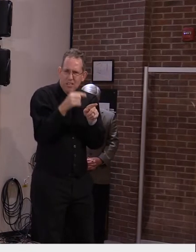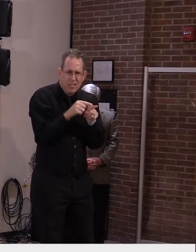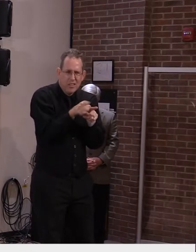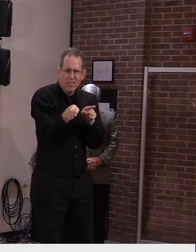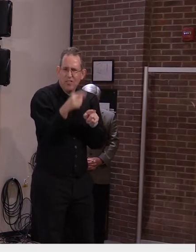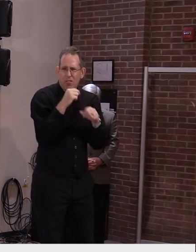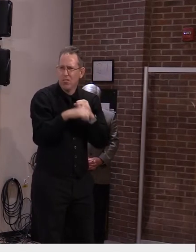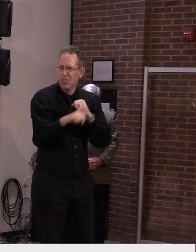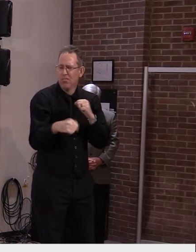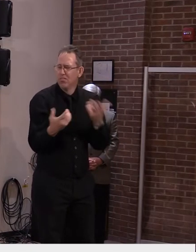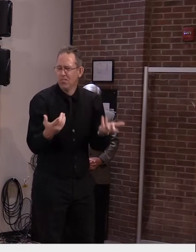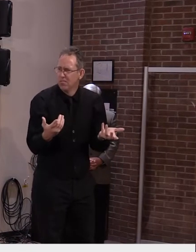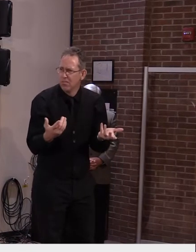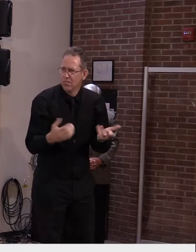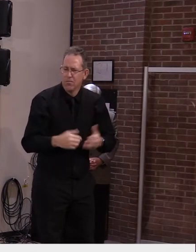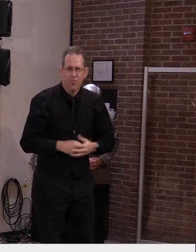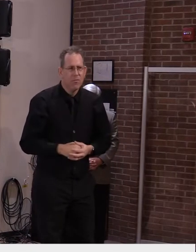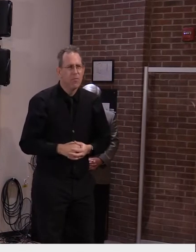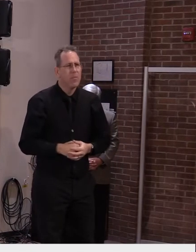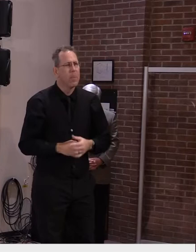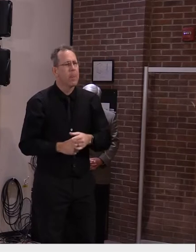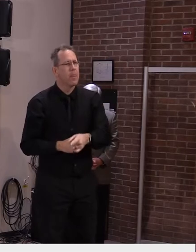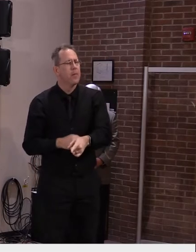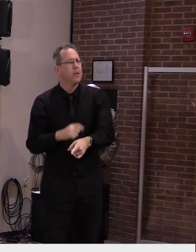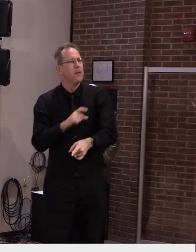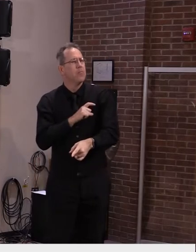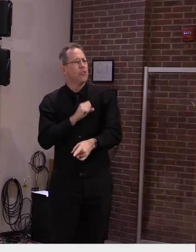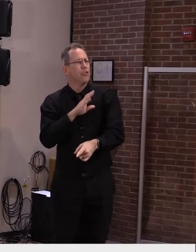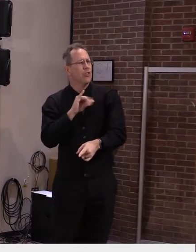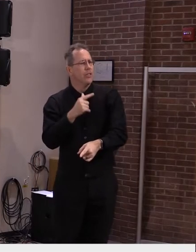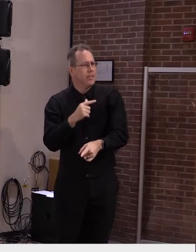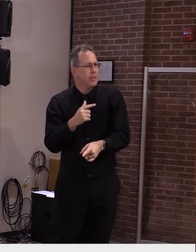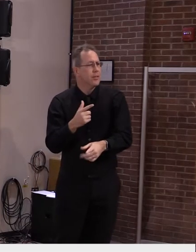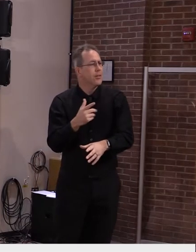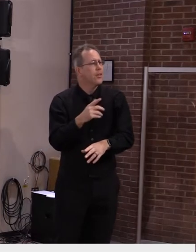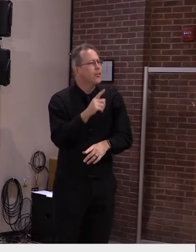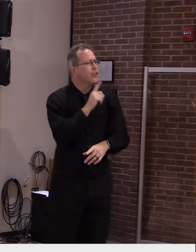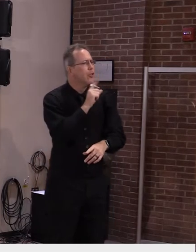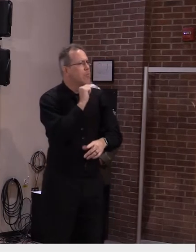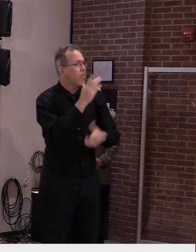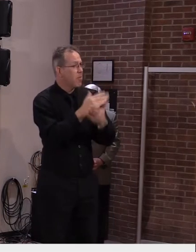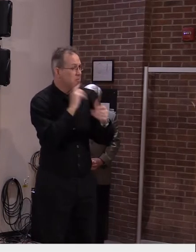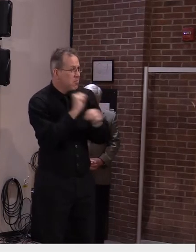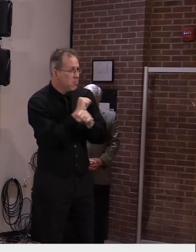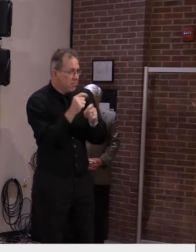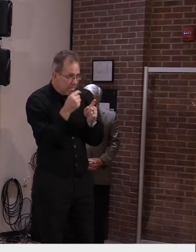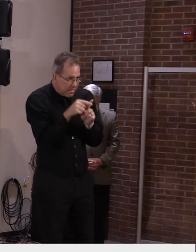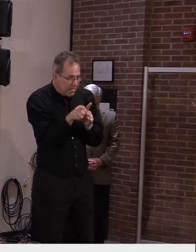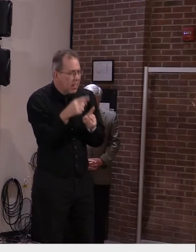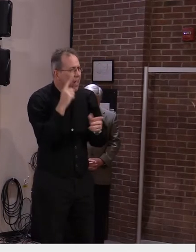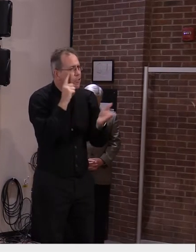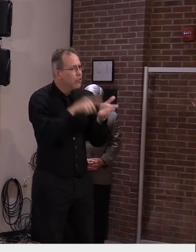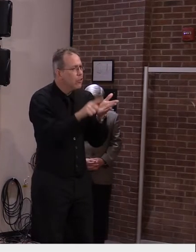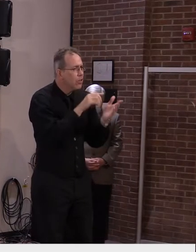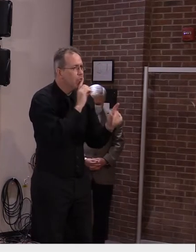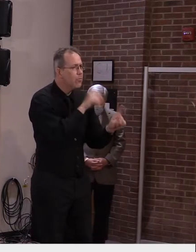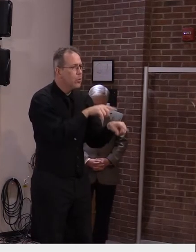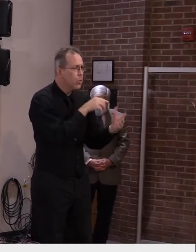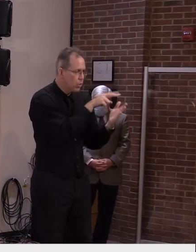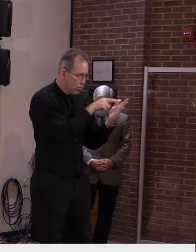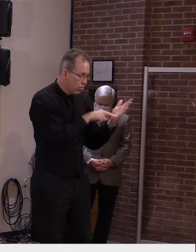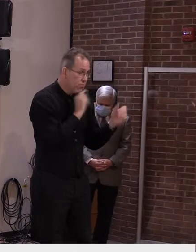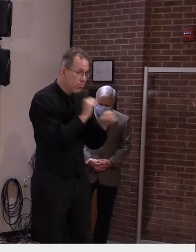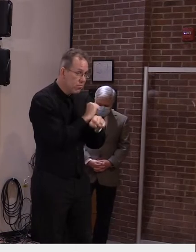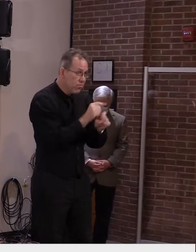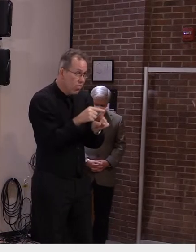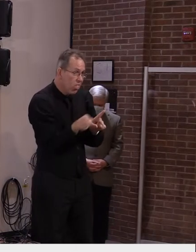Well, I'd have to do some analysis to sort of give you that more granular view, but you know,